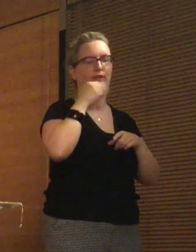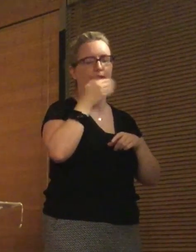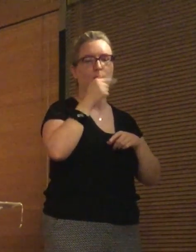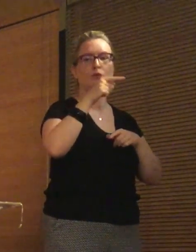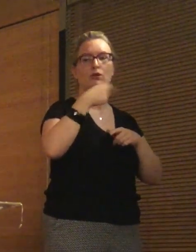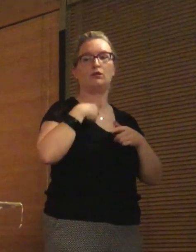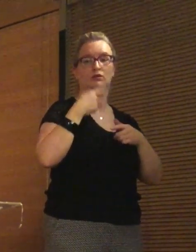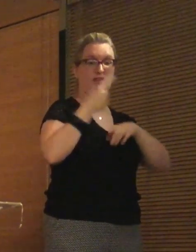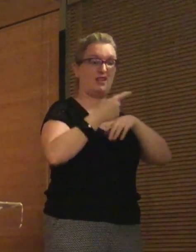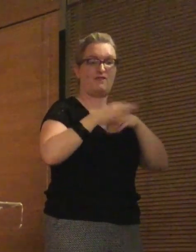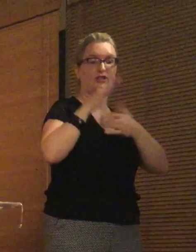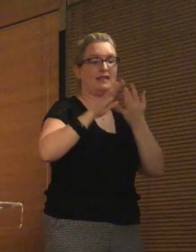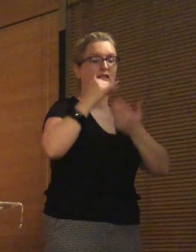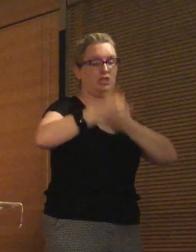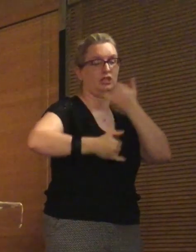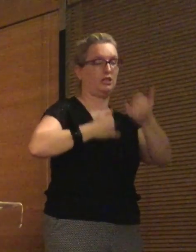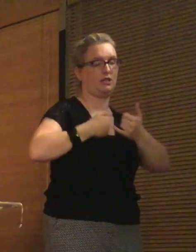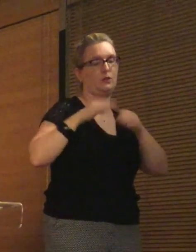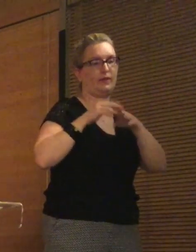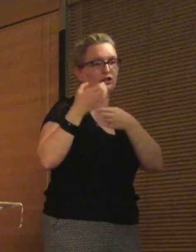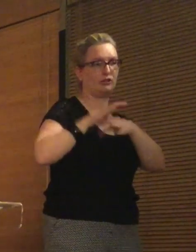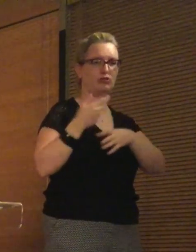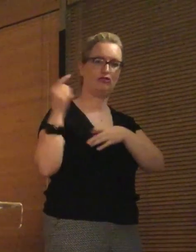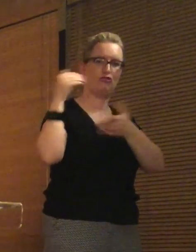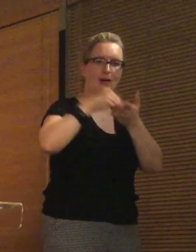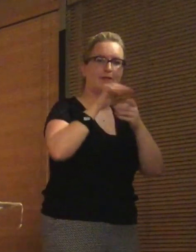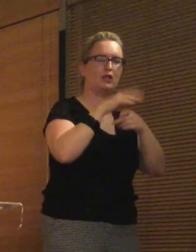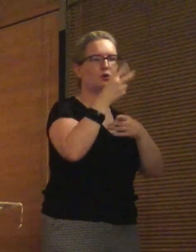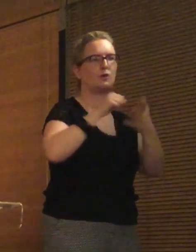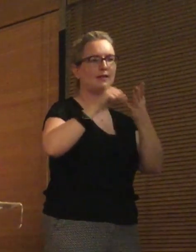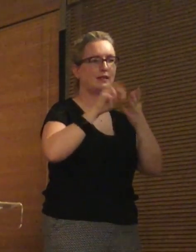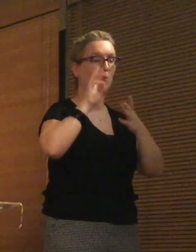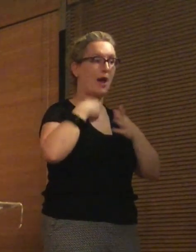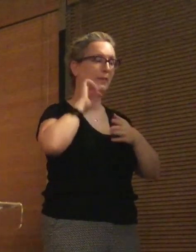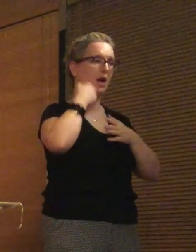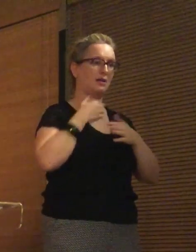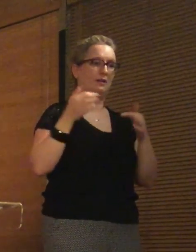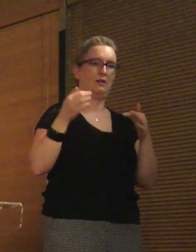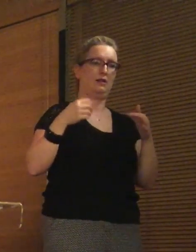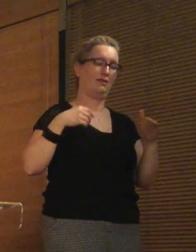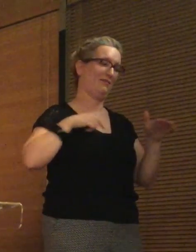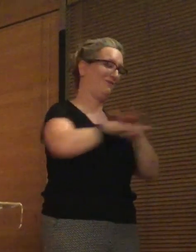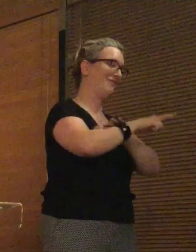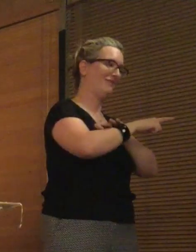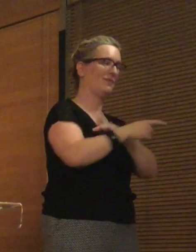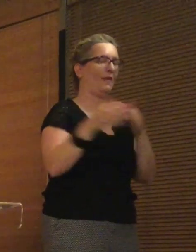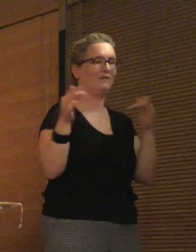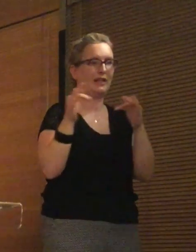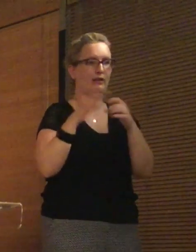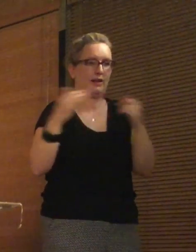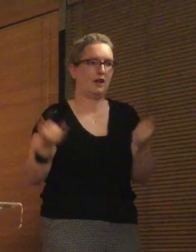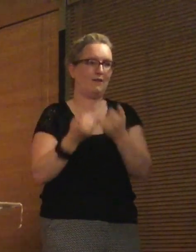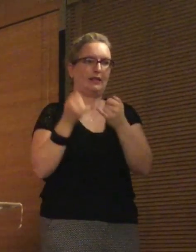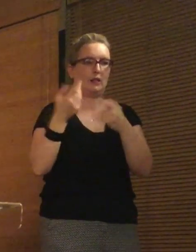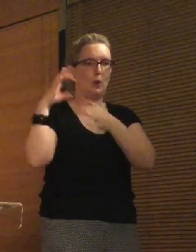with her children. She tells how she came here in 2006, fleeing fear and conflict, and is now trapped in